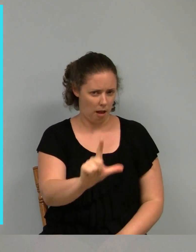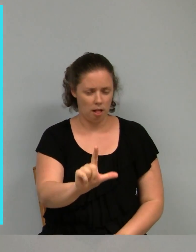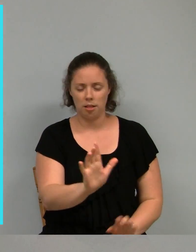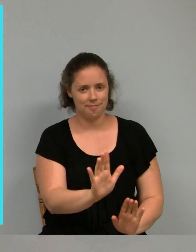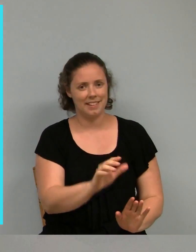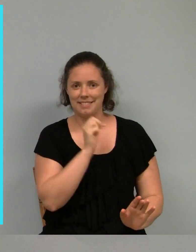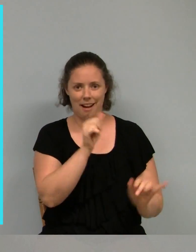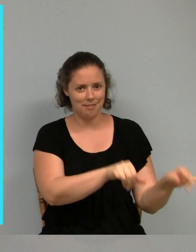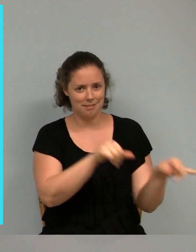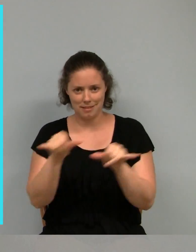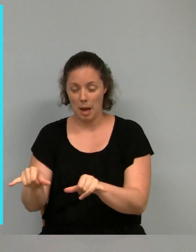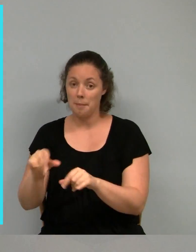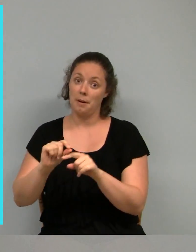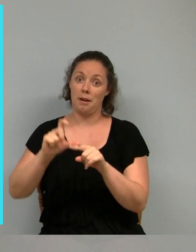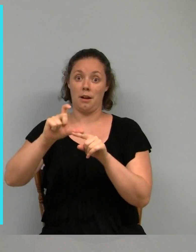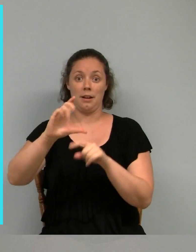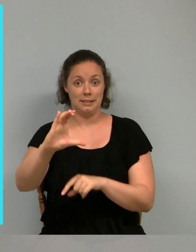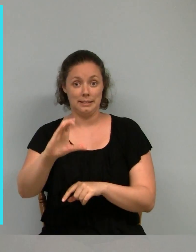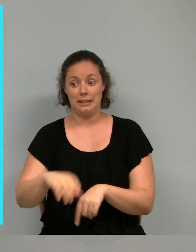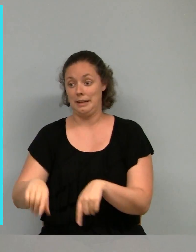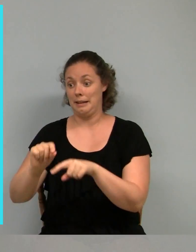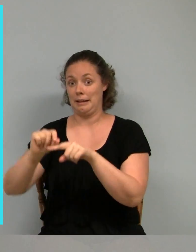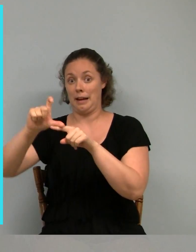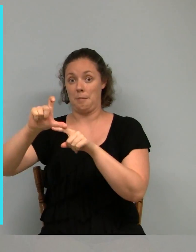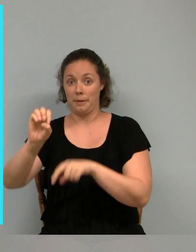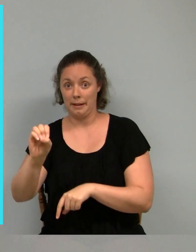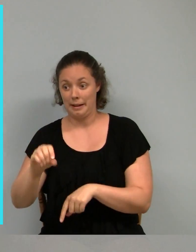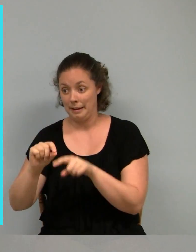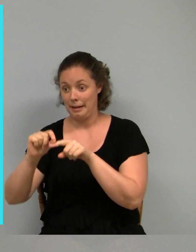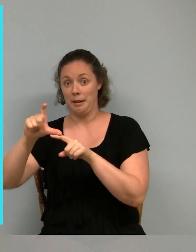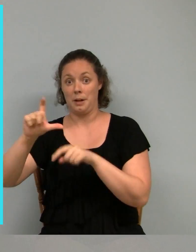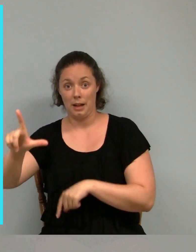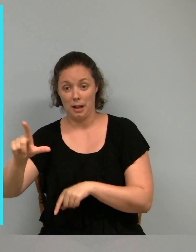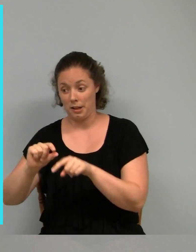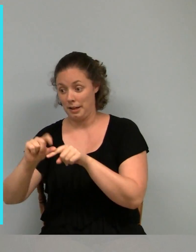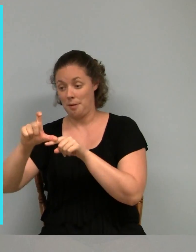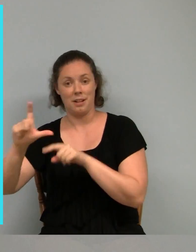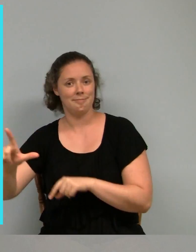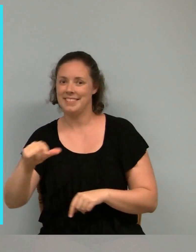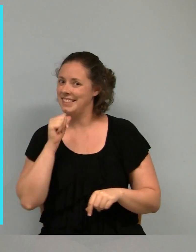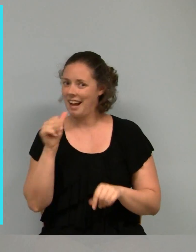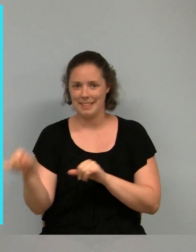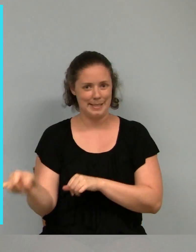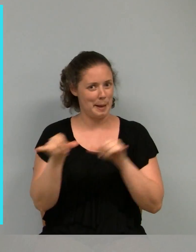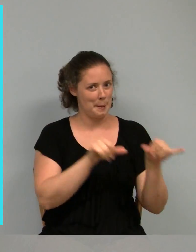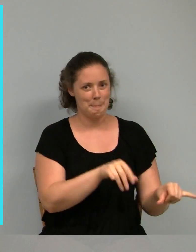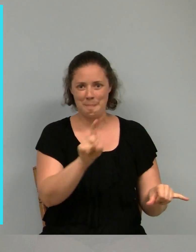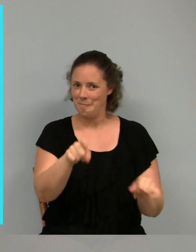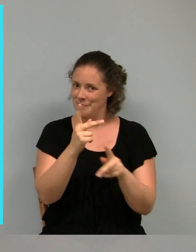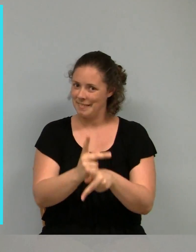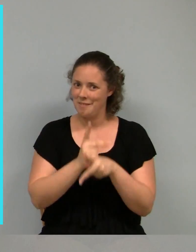the same as capital C, capital E, capital L, capital L.